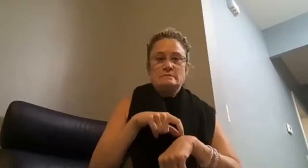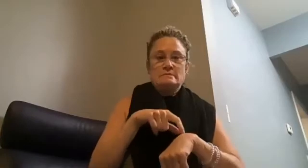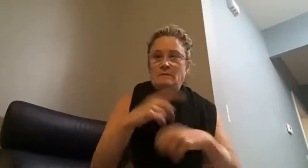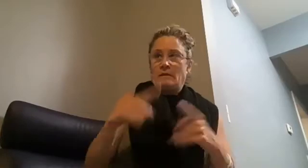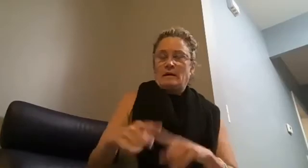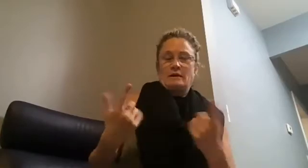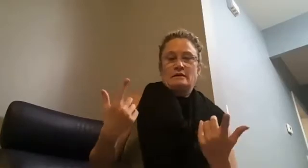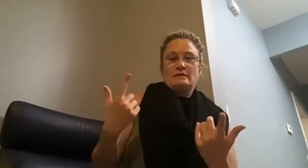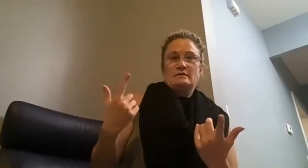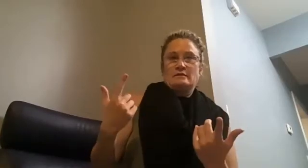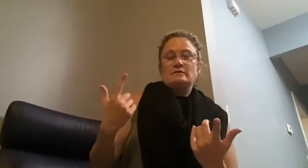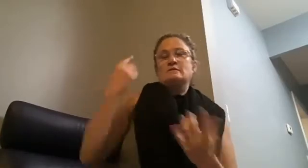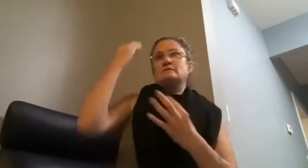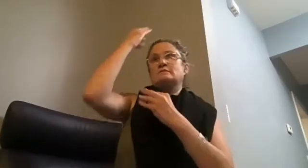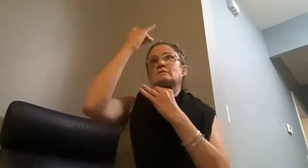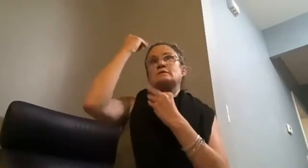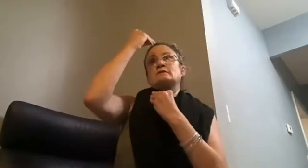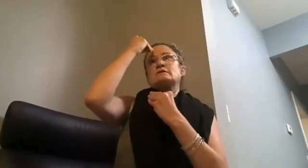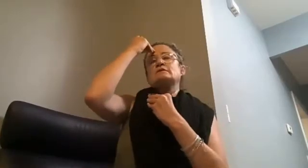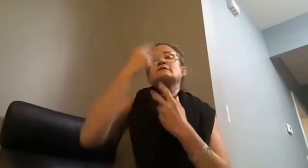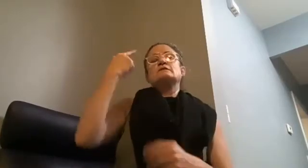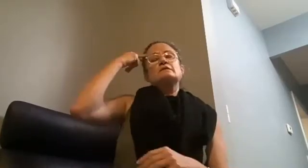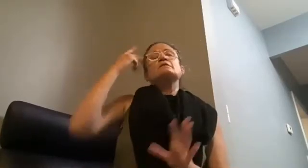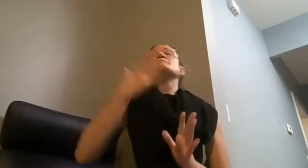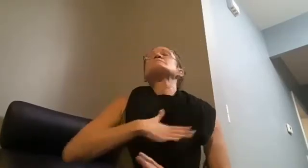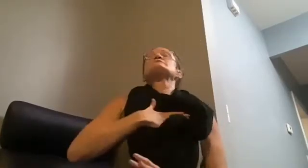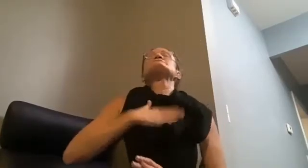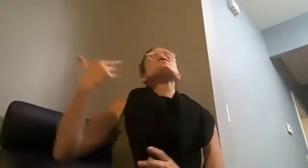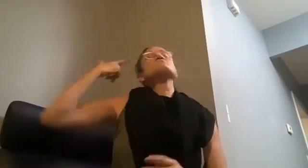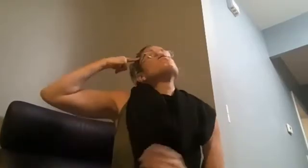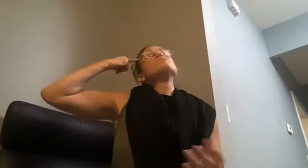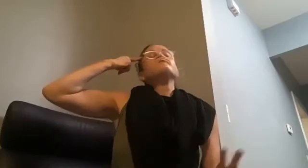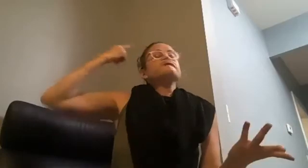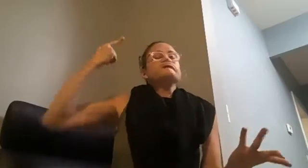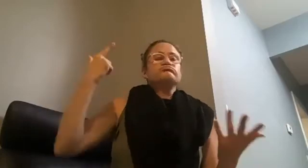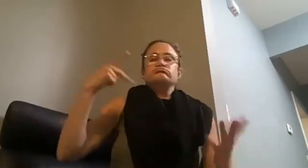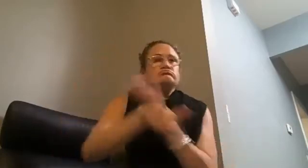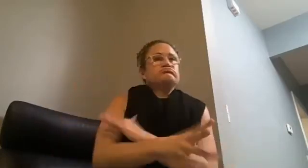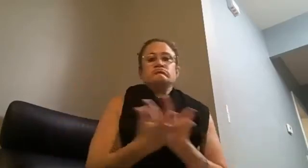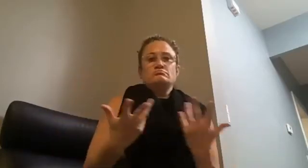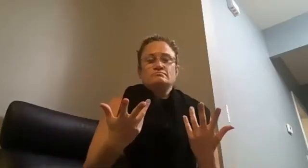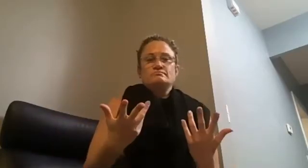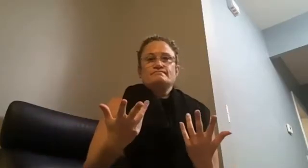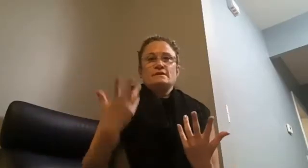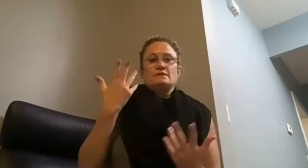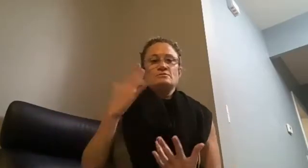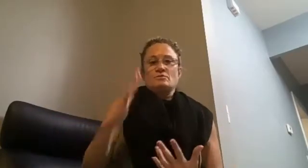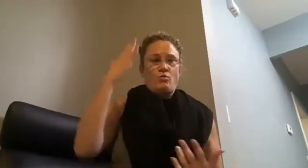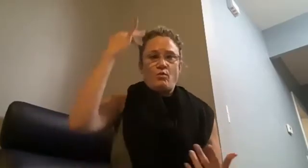happening, the thought that was going through my head was, please just pull the trigger. I don't know why it is that I do the things that I do, but I feel like I